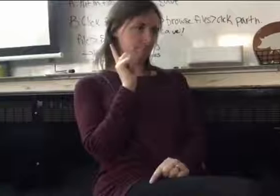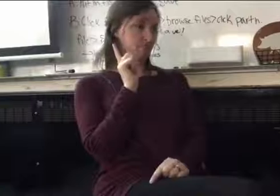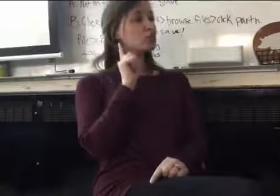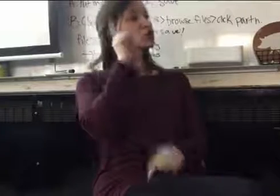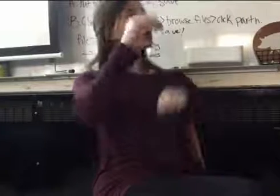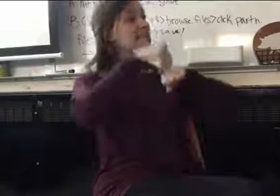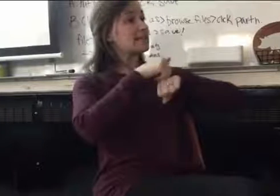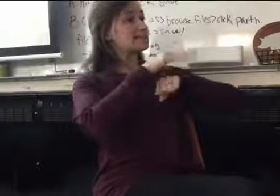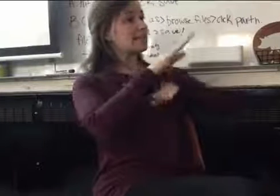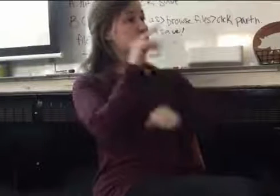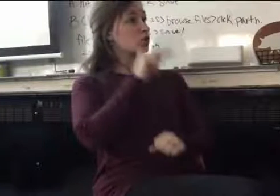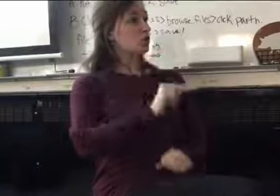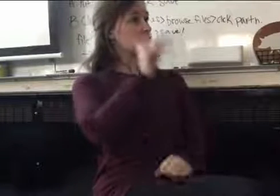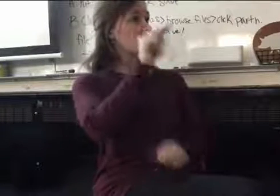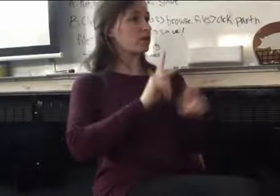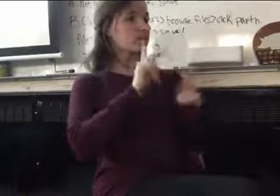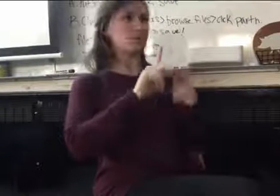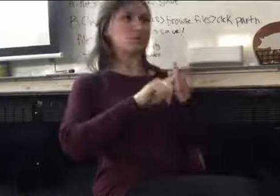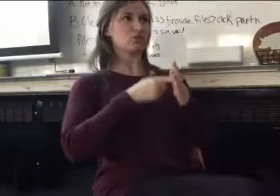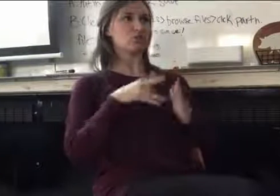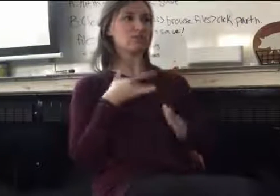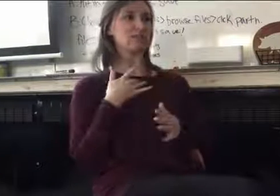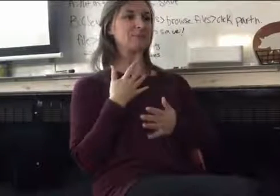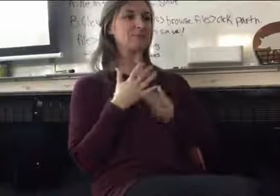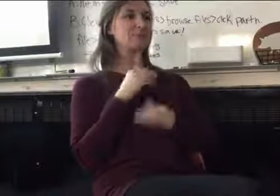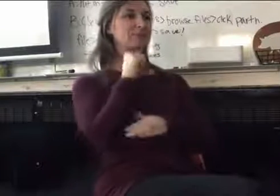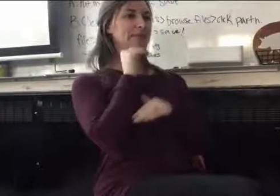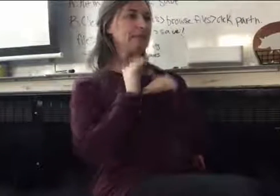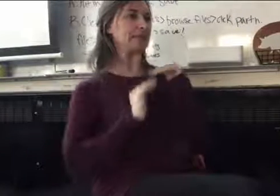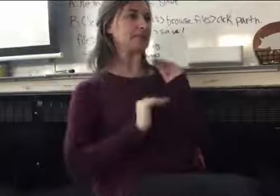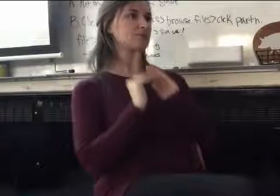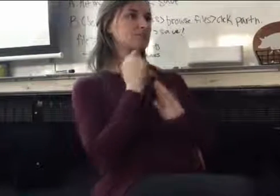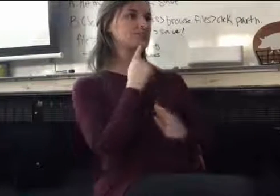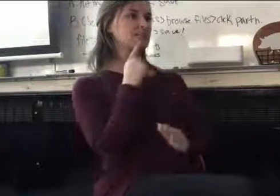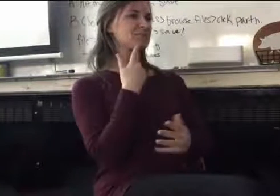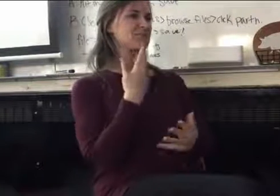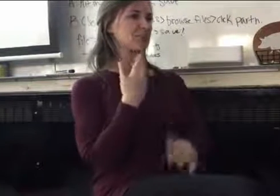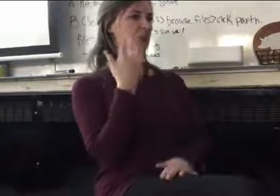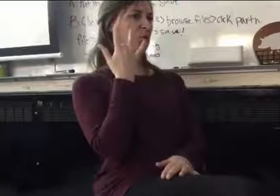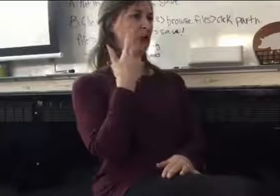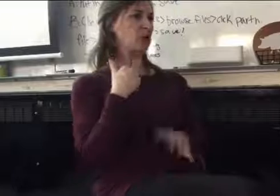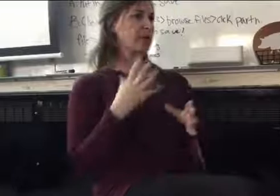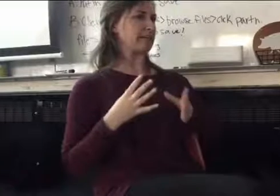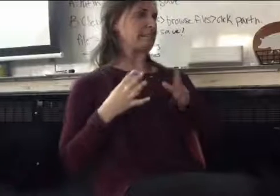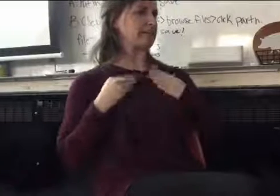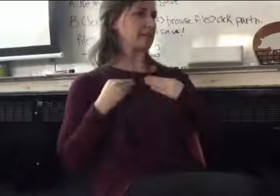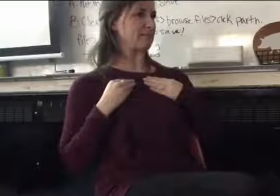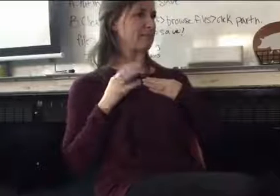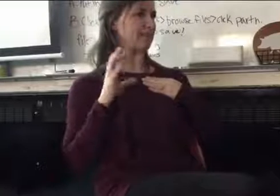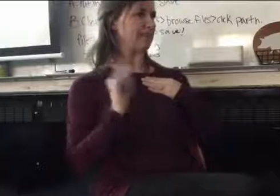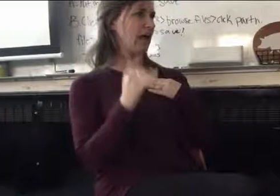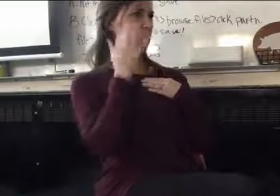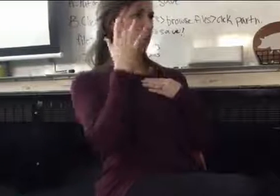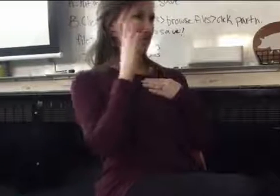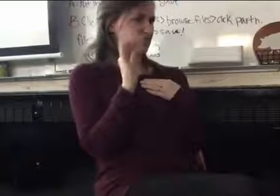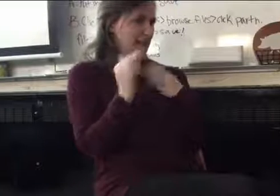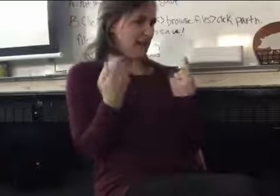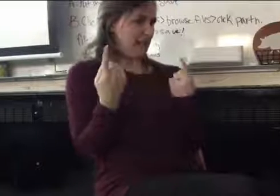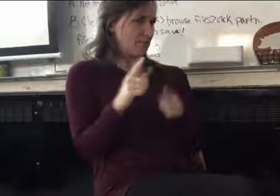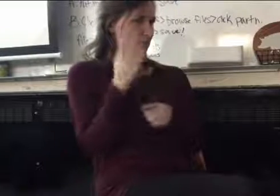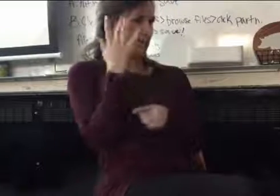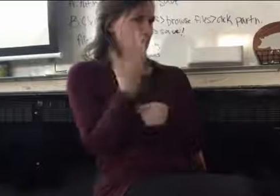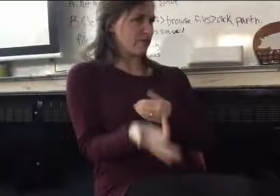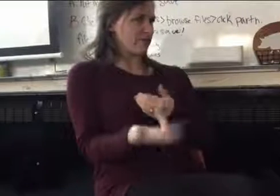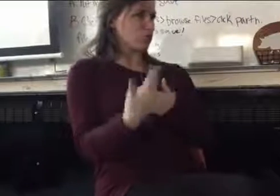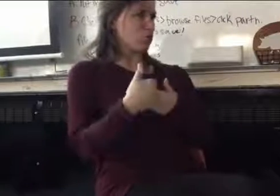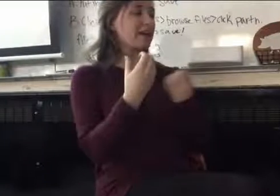sent up to the north, and people start to feel uncomfortable. They're saying, why are we accepting this? Why is this a thing? And massive